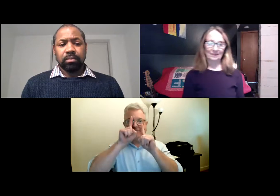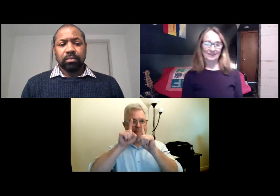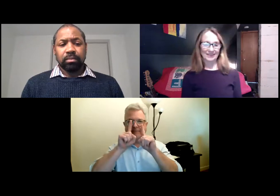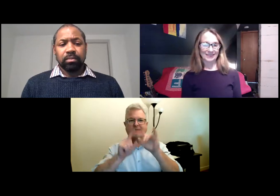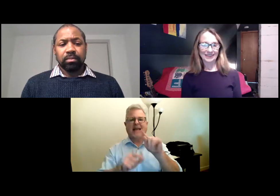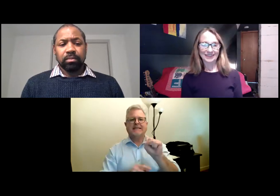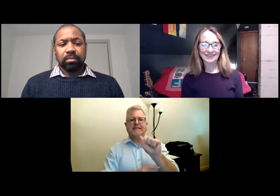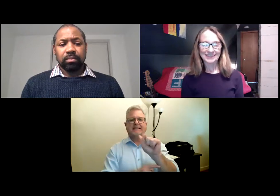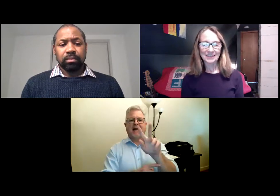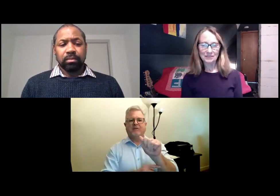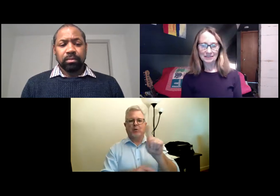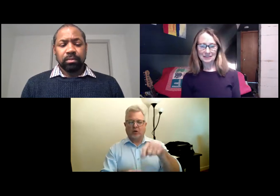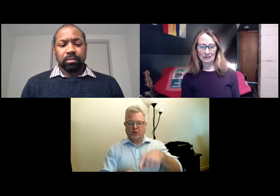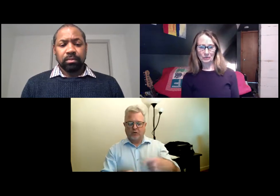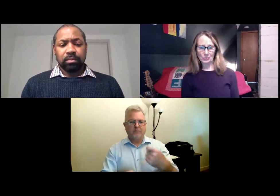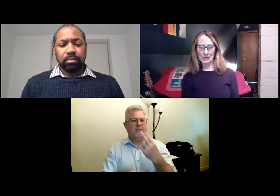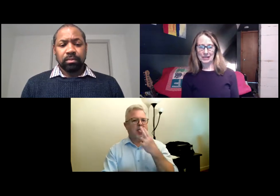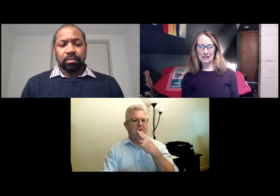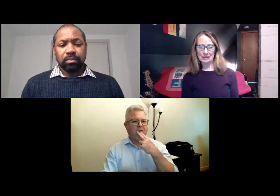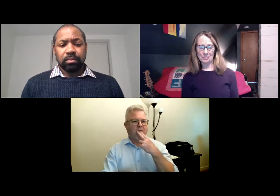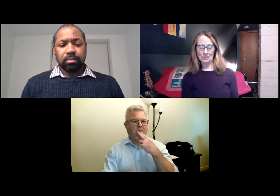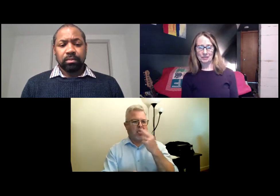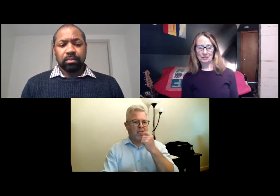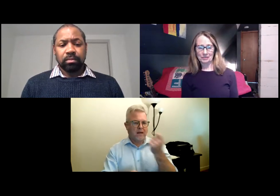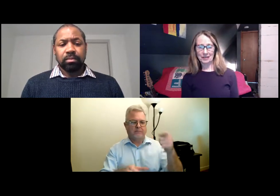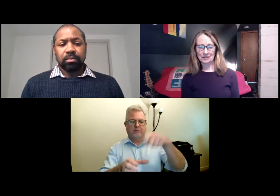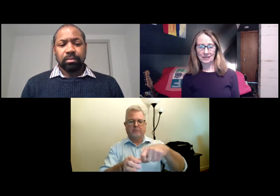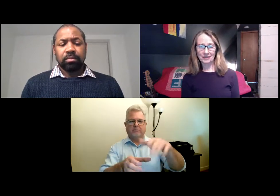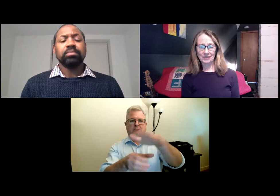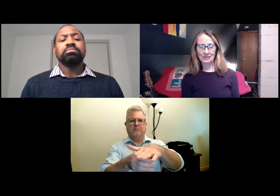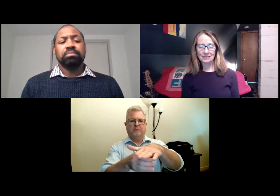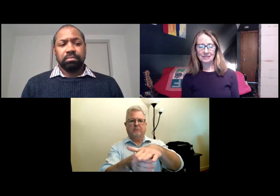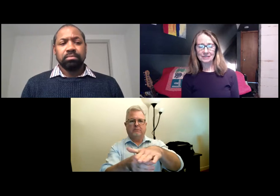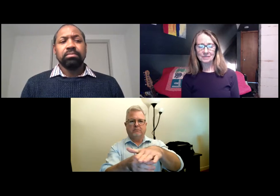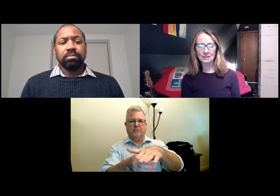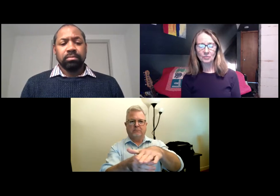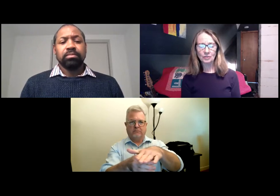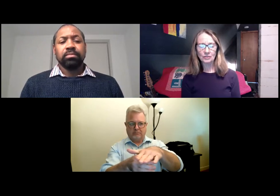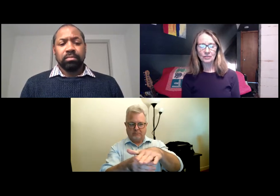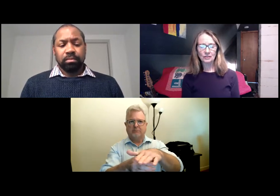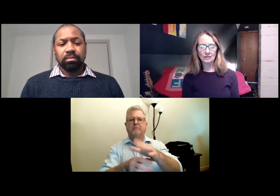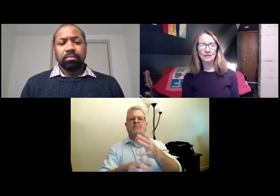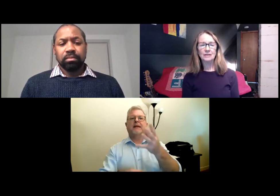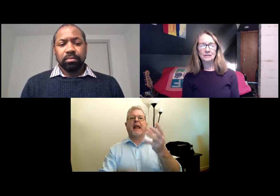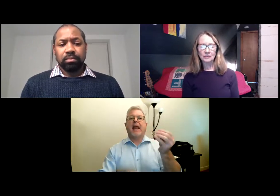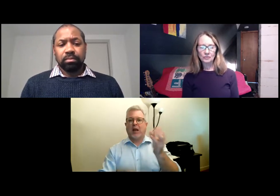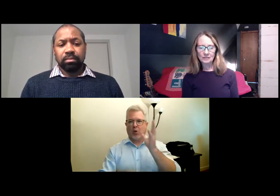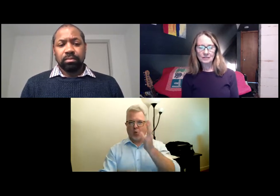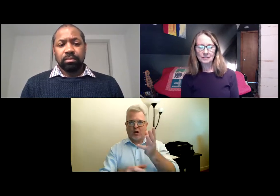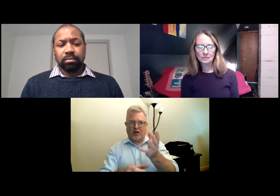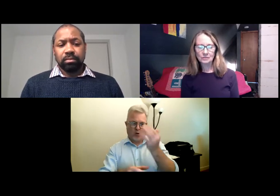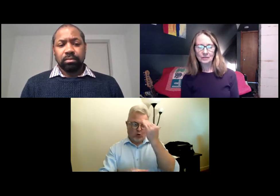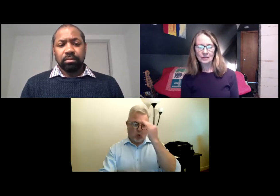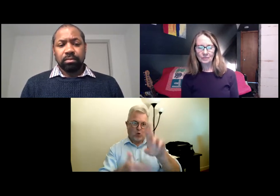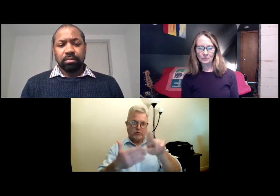mouth. Instead of the thing that goes way up into your sinus cavities, this is something that you put on your tongue and you stick it in